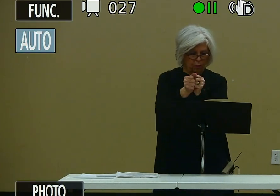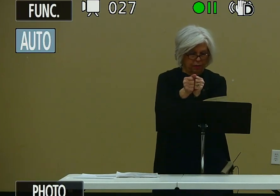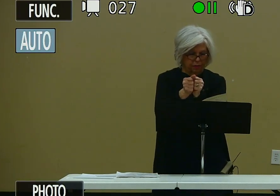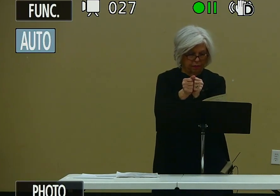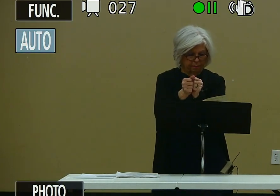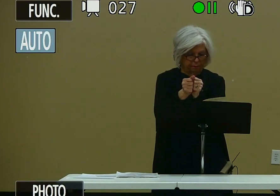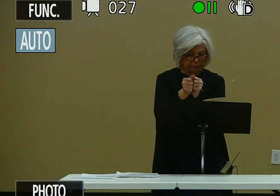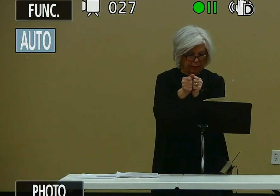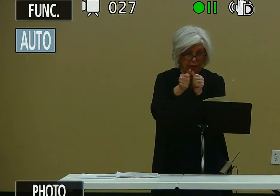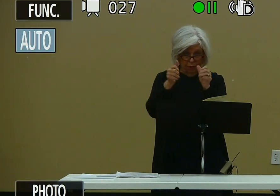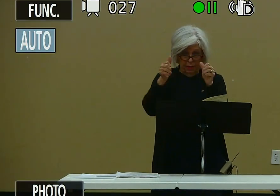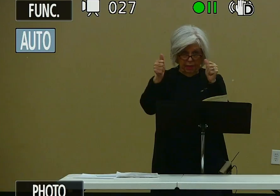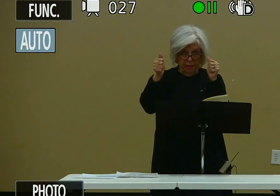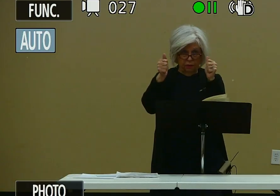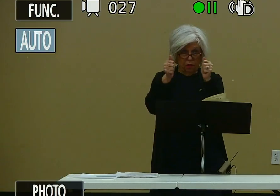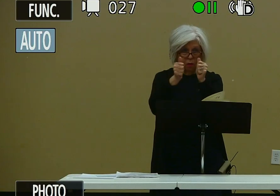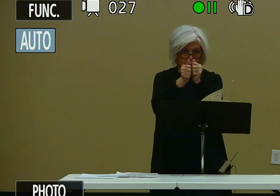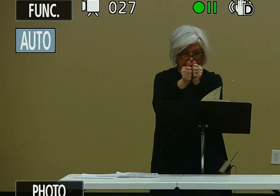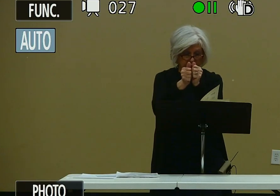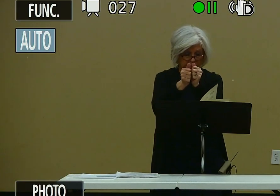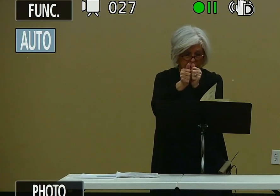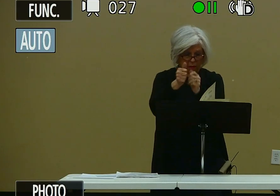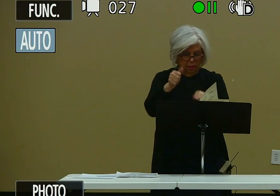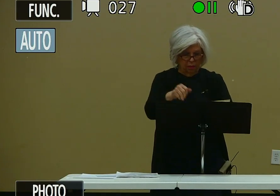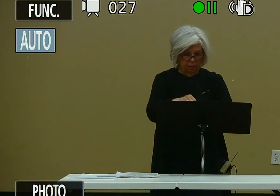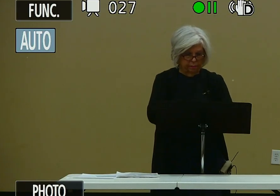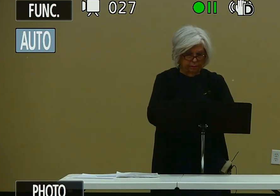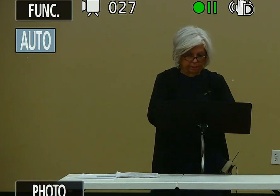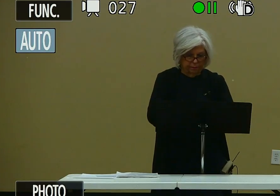With the A hands. With.